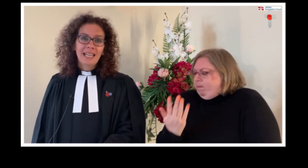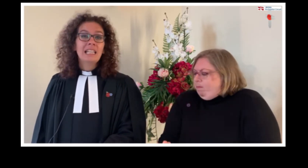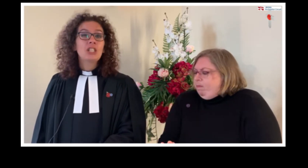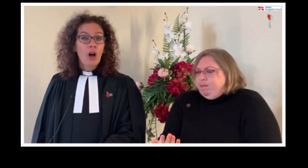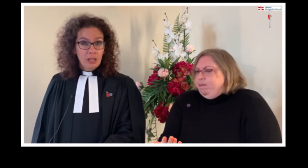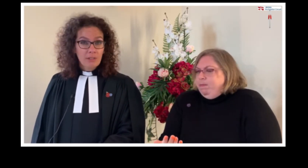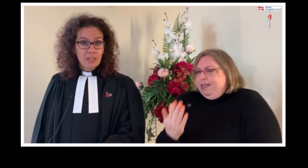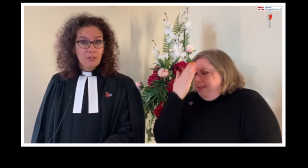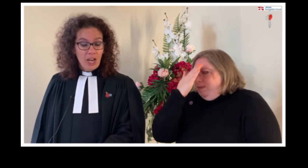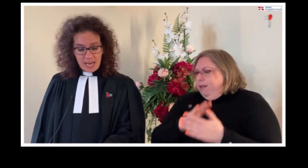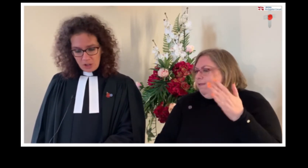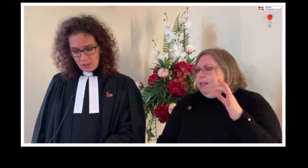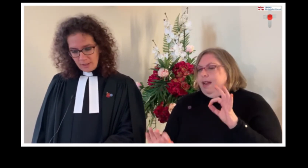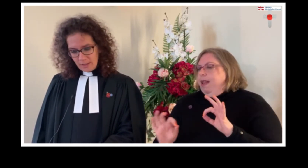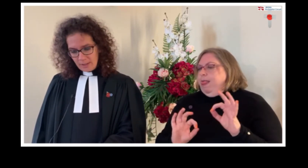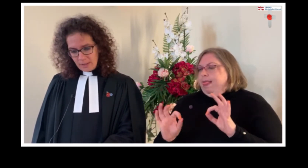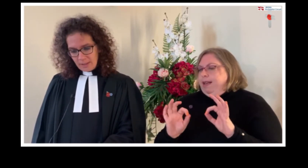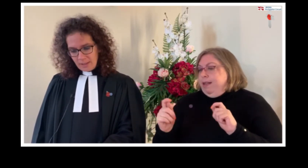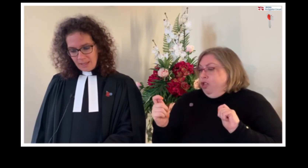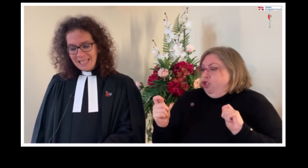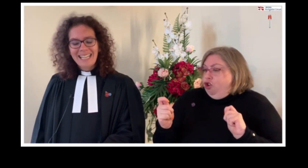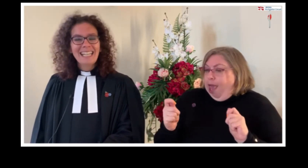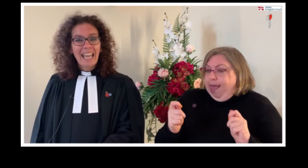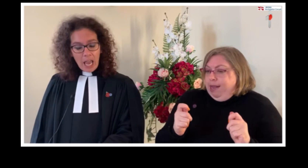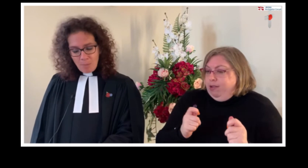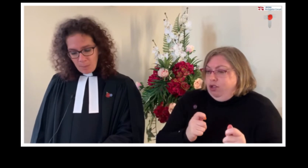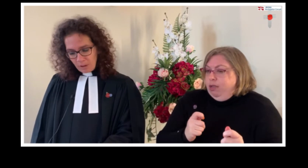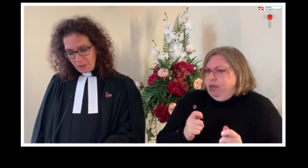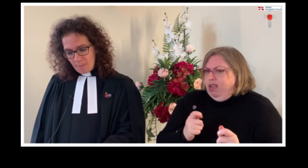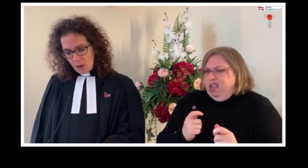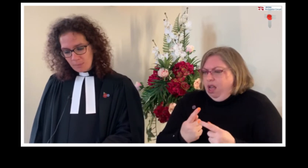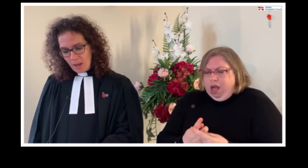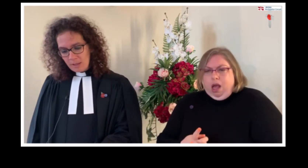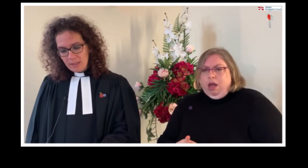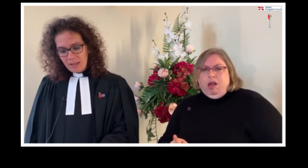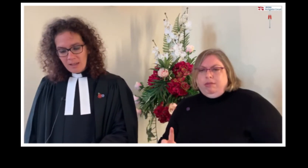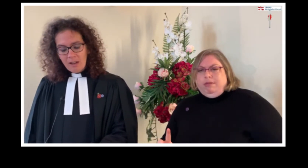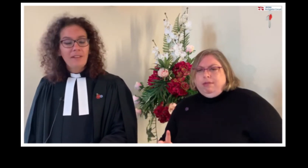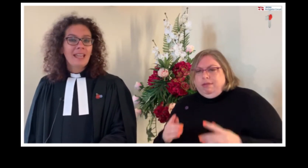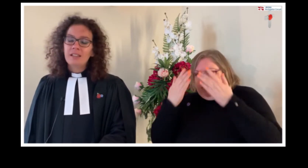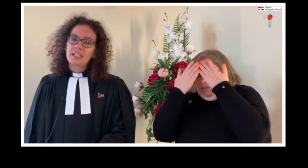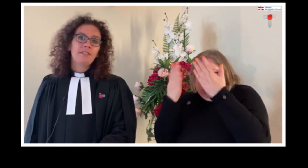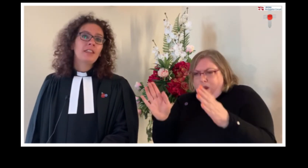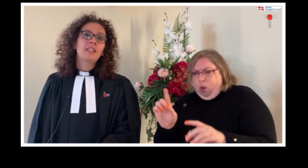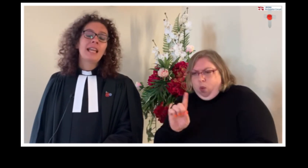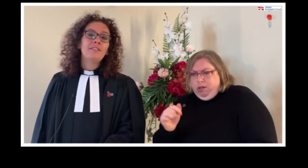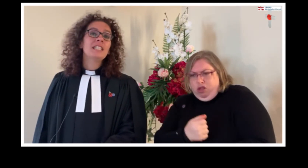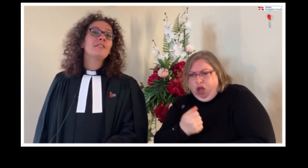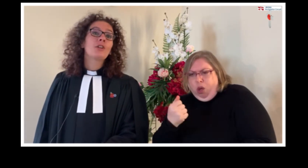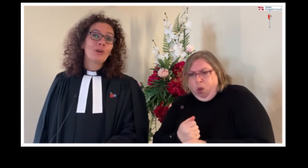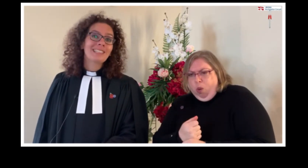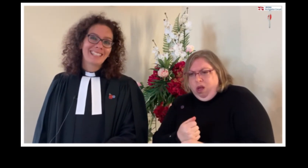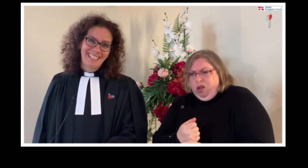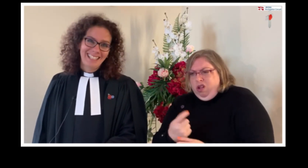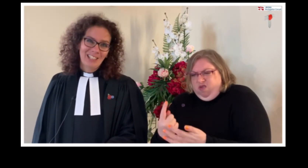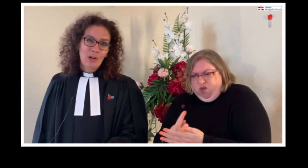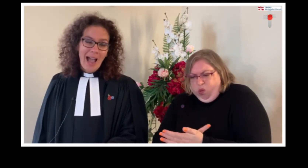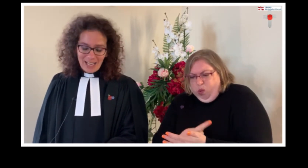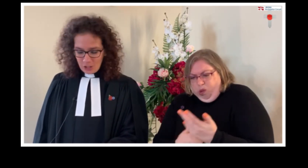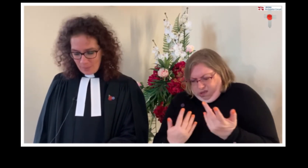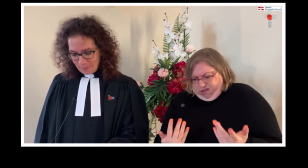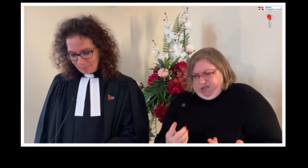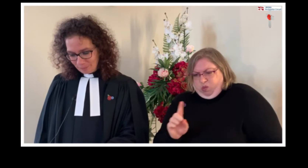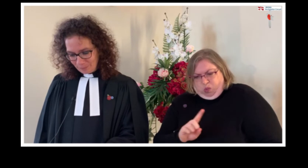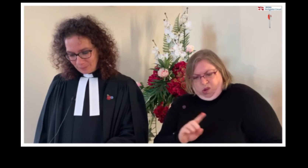willfully intolerant of change, and incapable, for the most part, of innovative thought